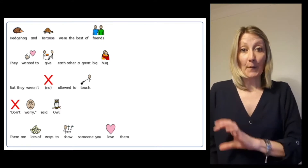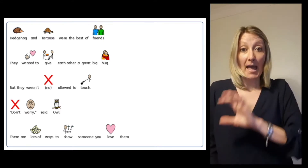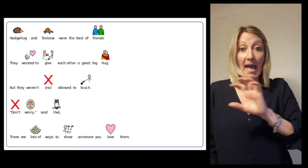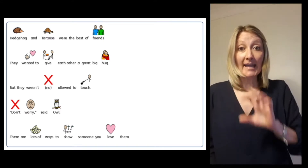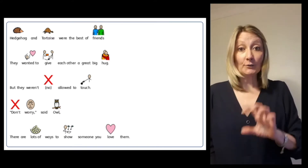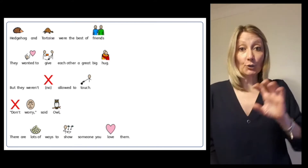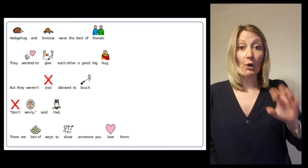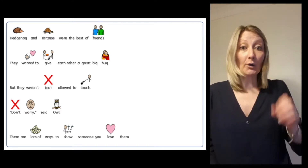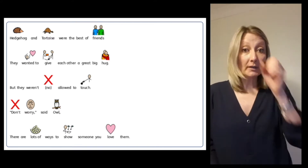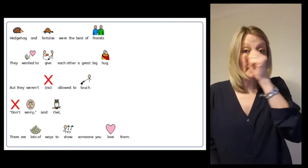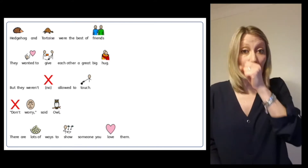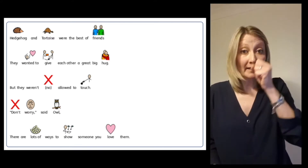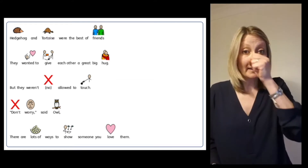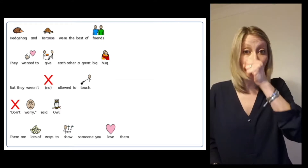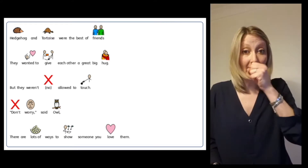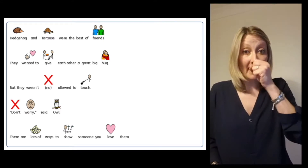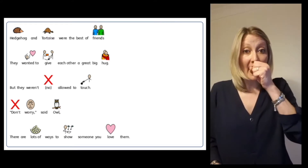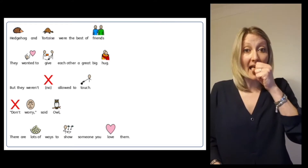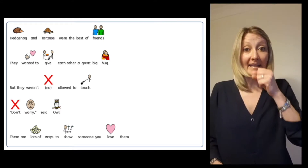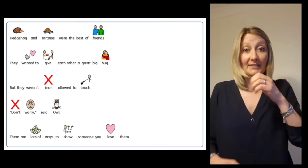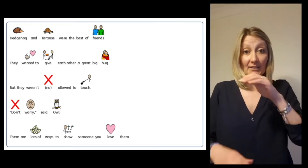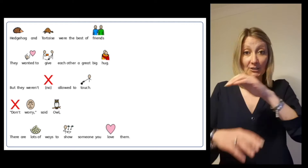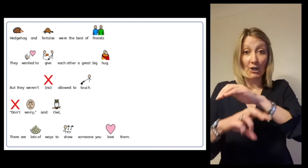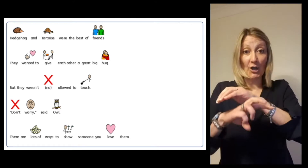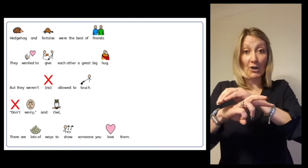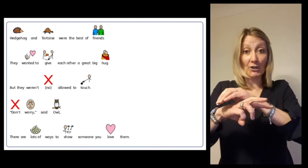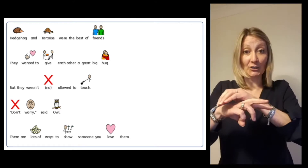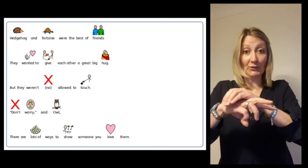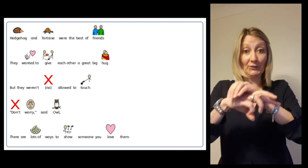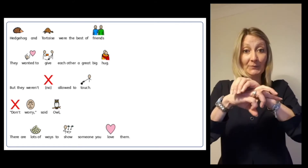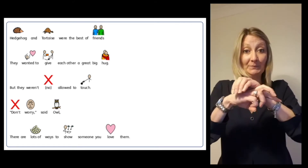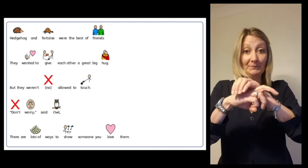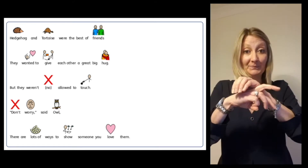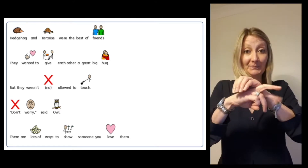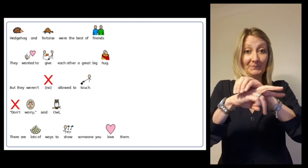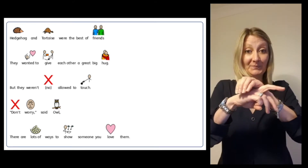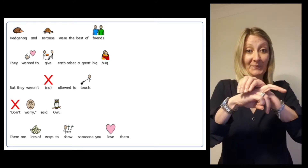So hedgehog and turtle